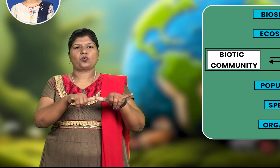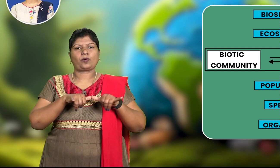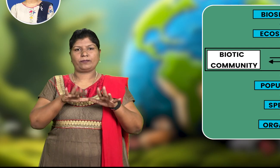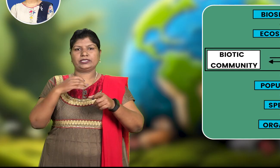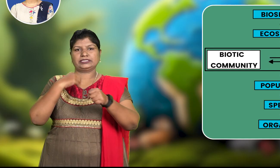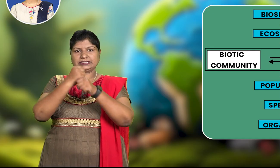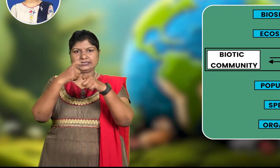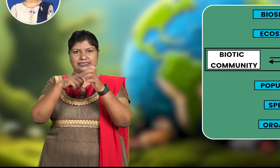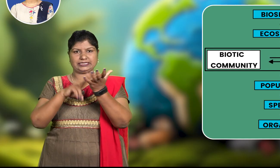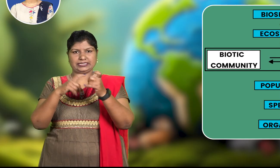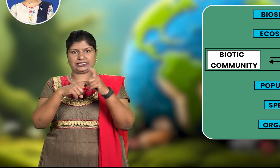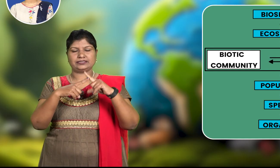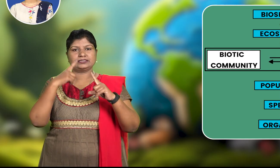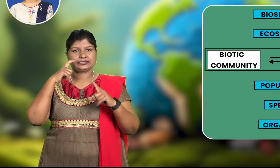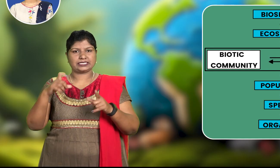structure.